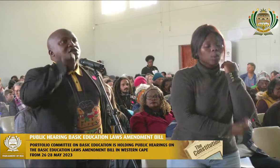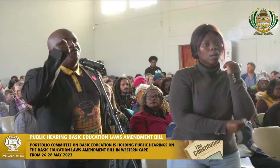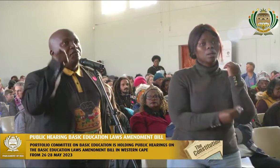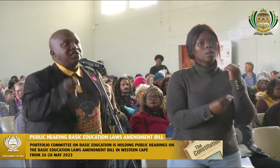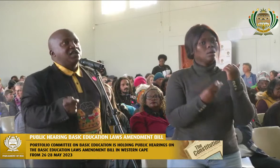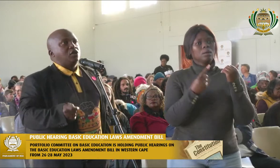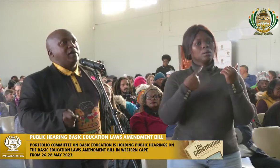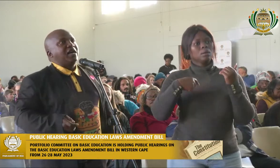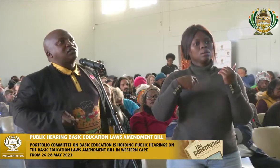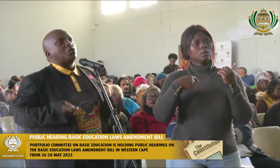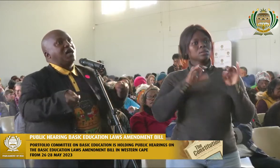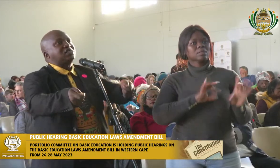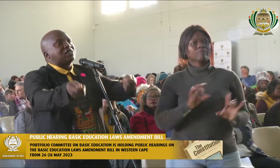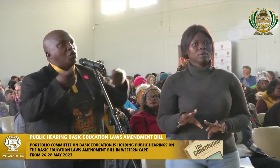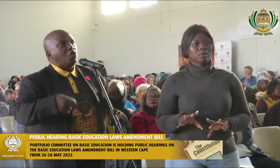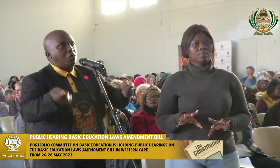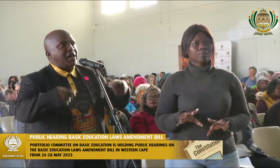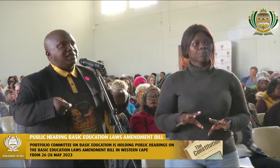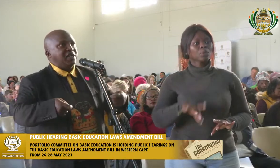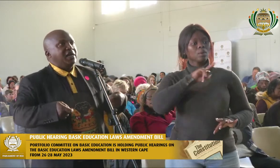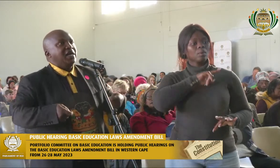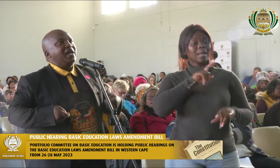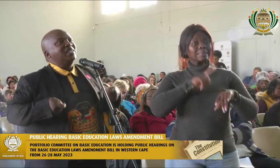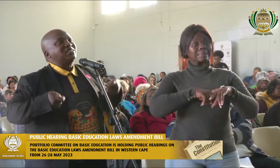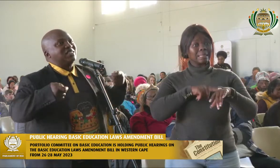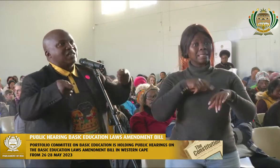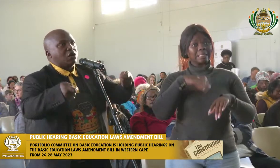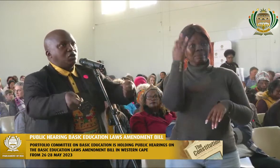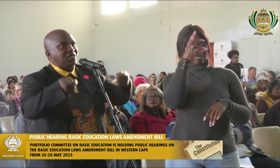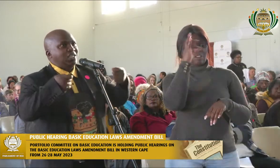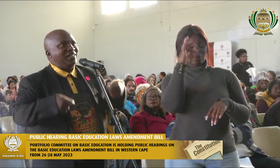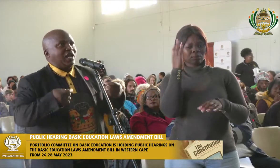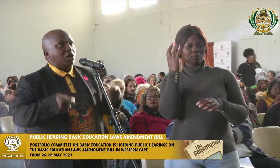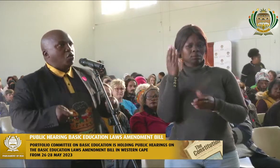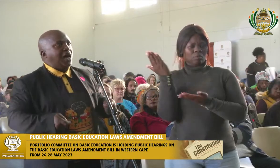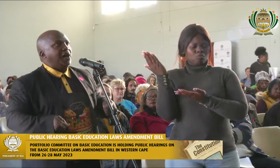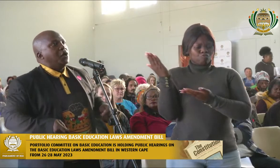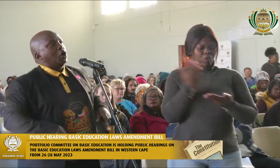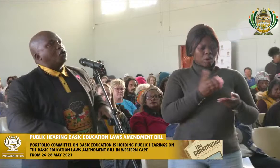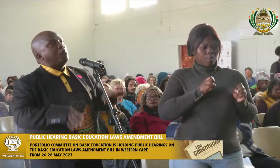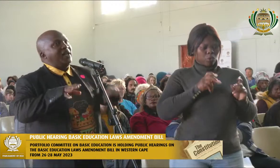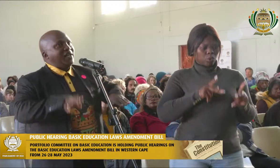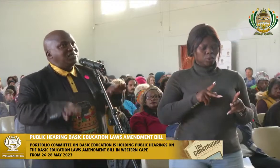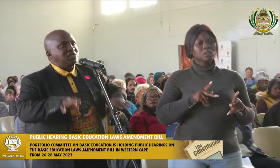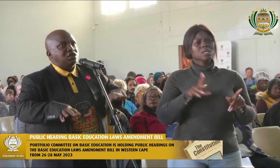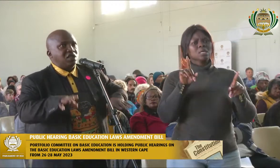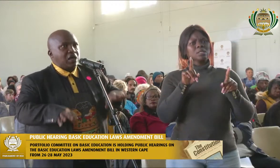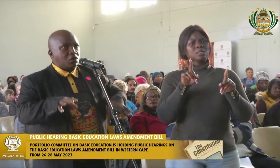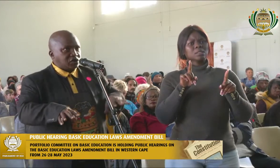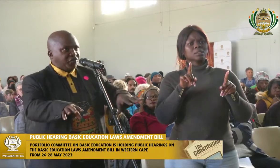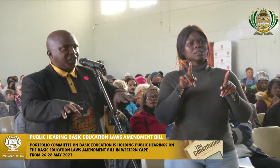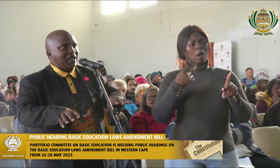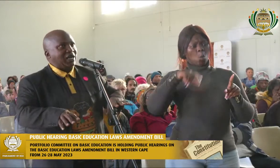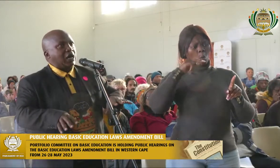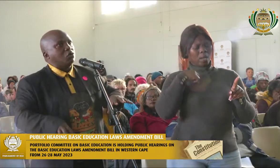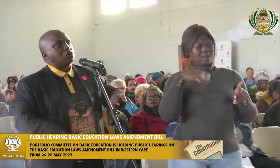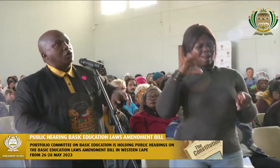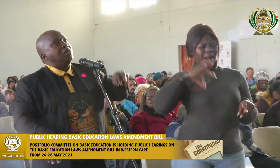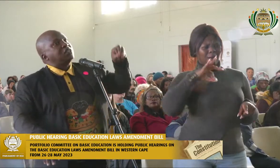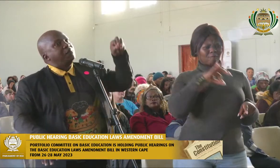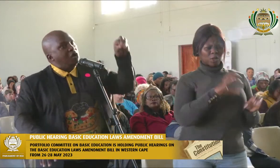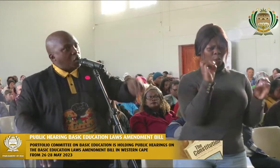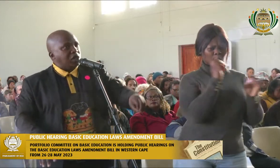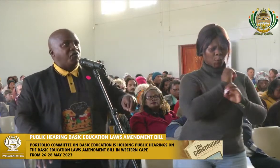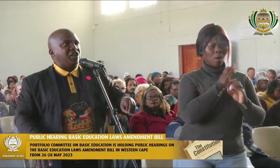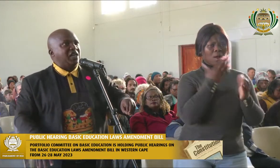poorest. Sifumaniseke into yokubana asikwazi xa urhulumente ezisa kuthi indlela lula yokokubana ezinye izinto esingakwazi ufikeleleka